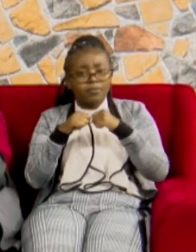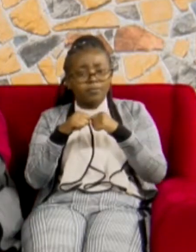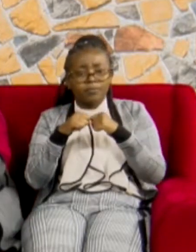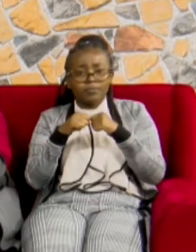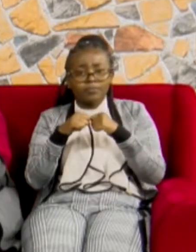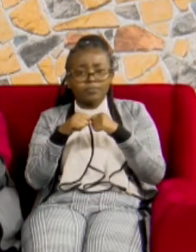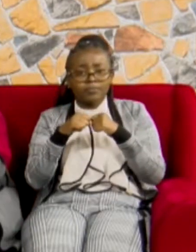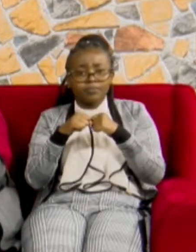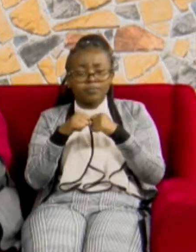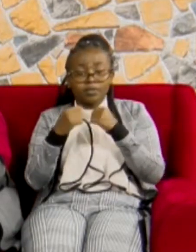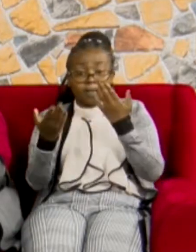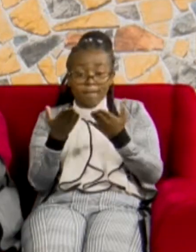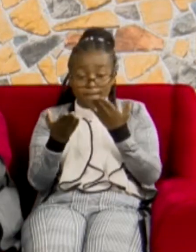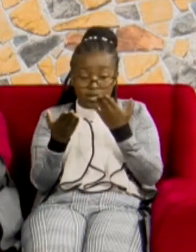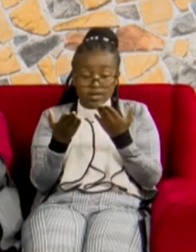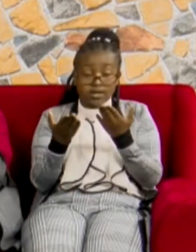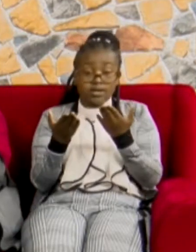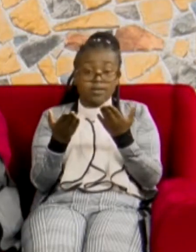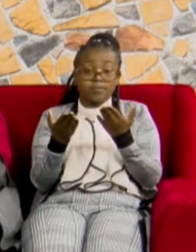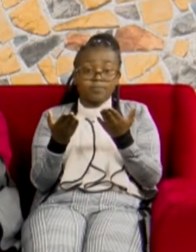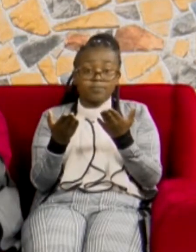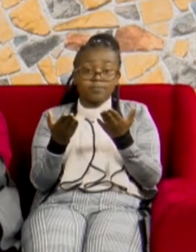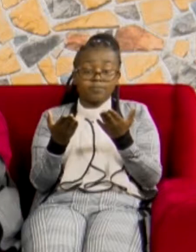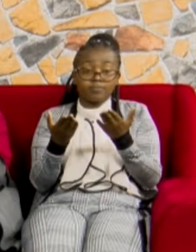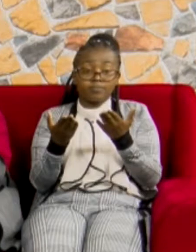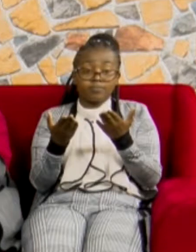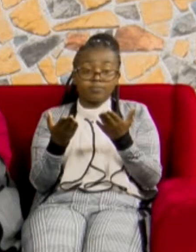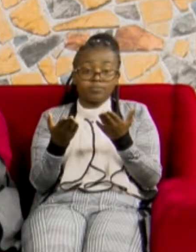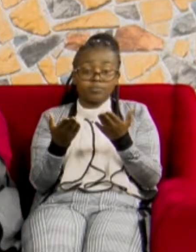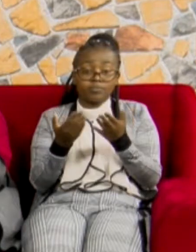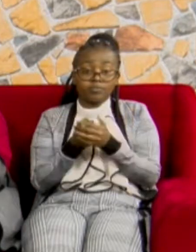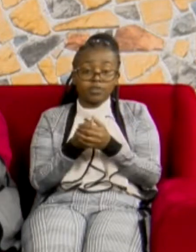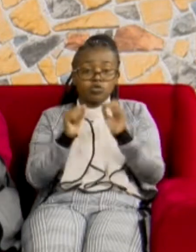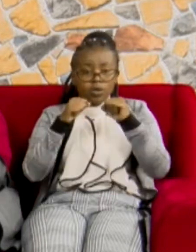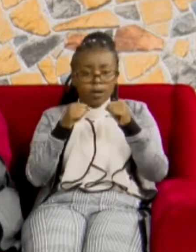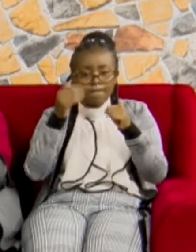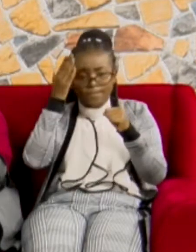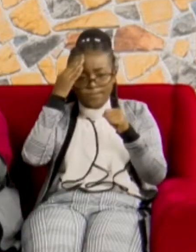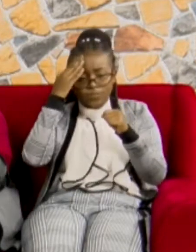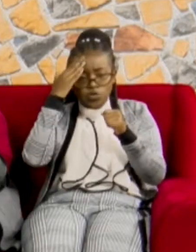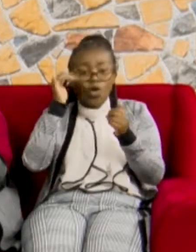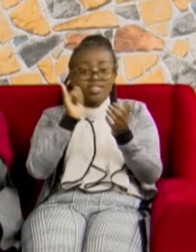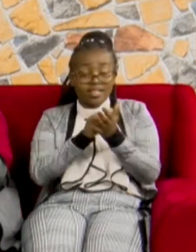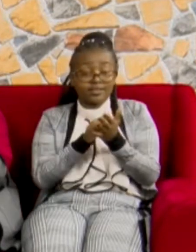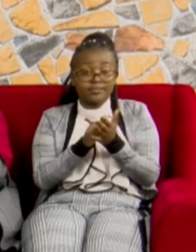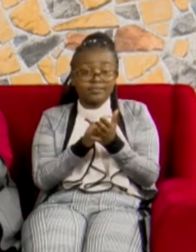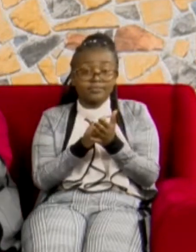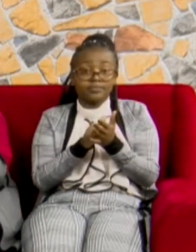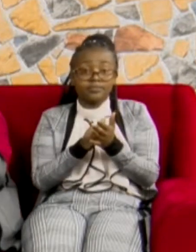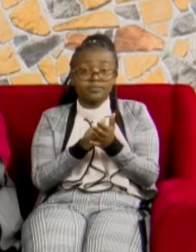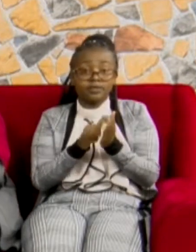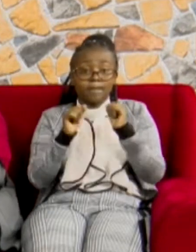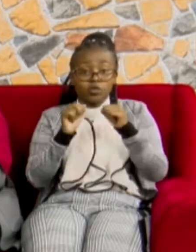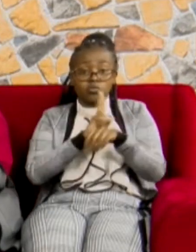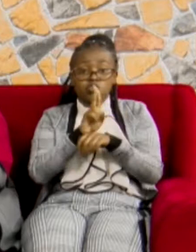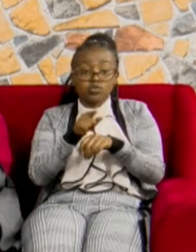like cognitive, like the way like your cognition is like your intellect. Are you able to know that I can